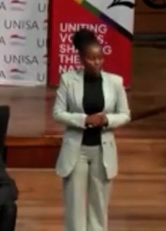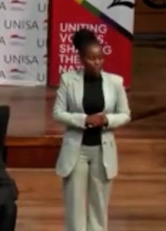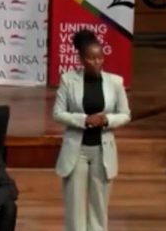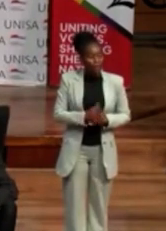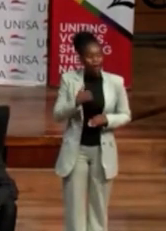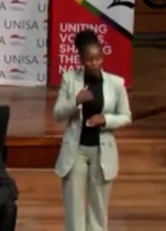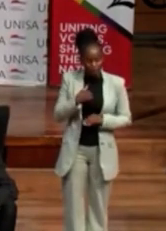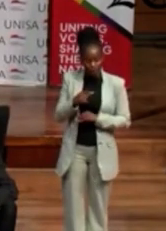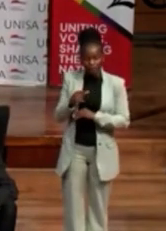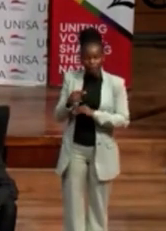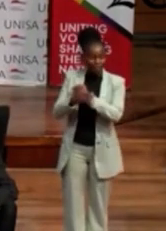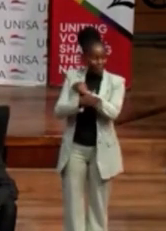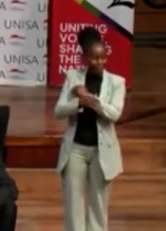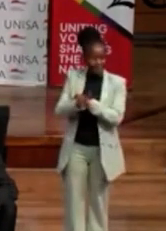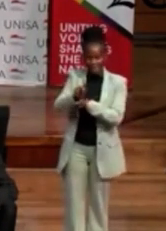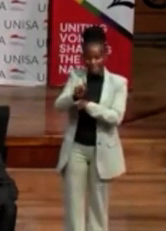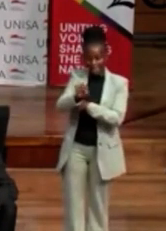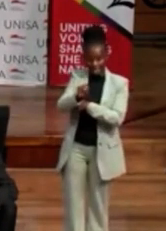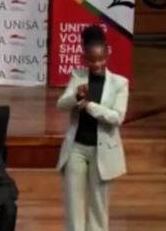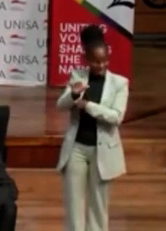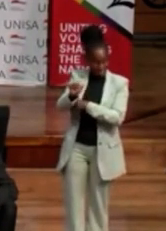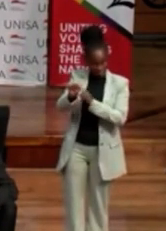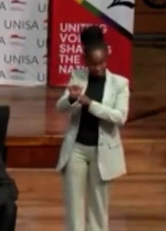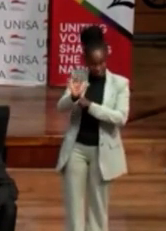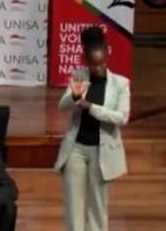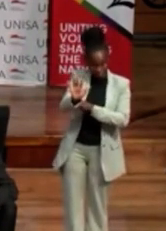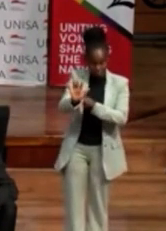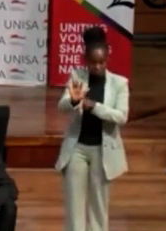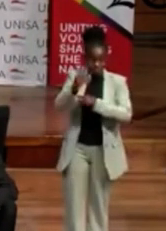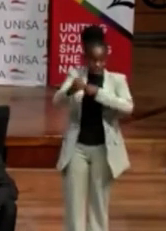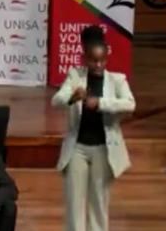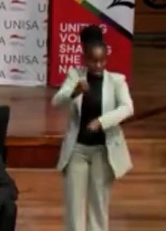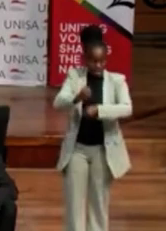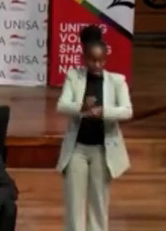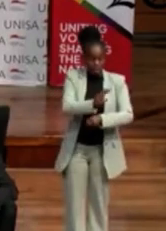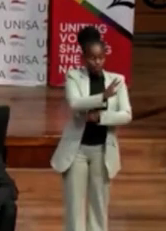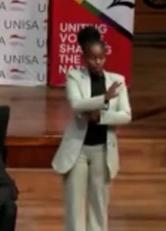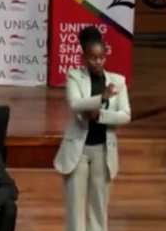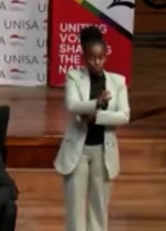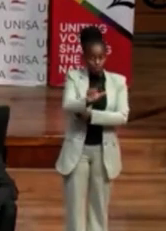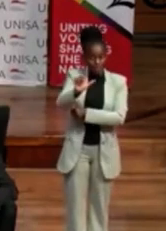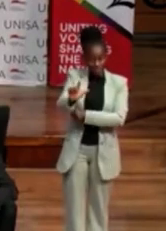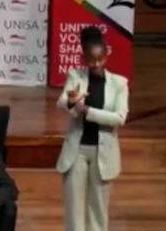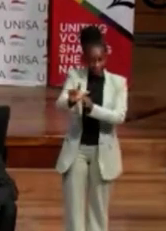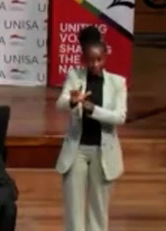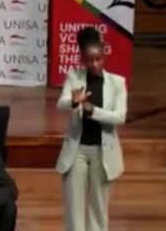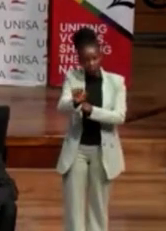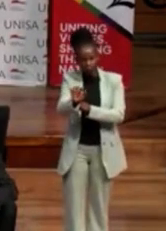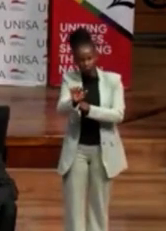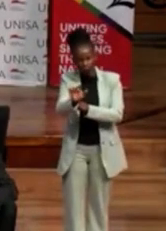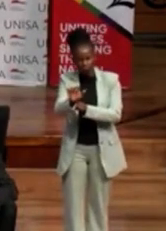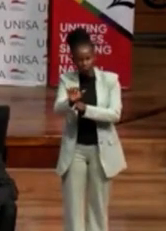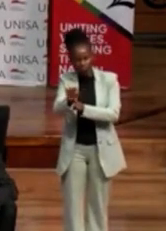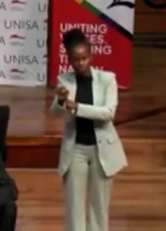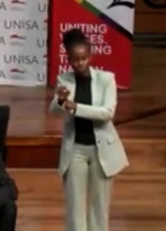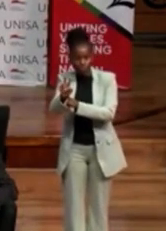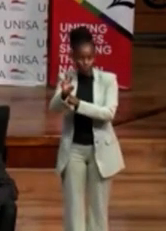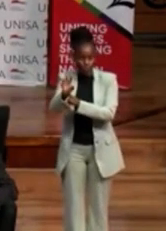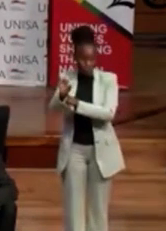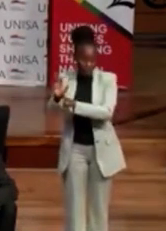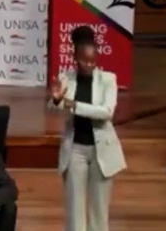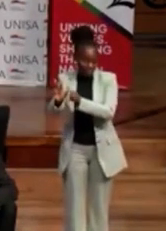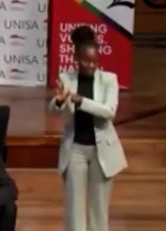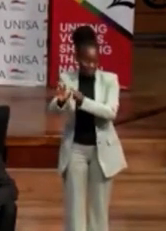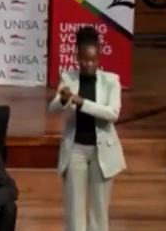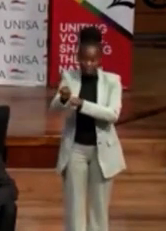Kenya in East Africa. In 2007 and 2008, went through a